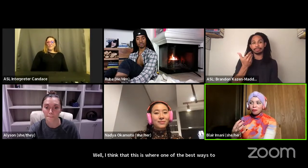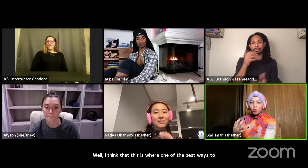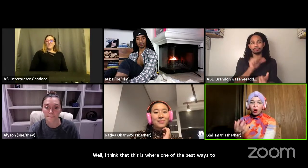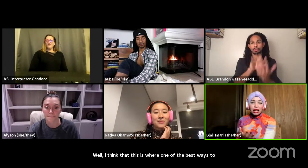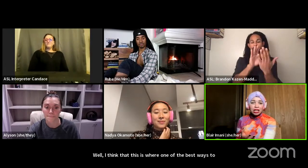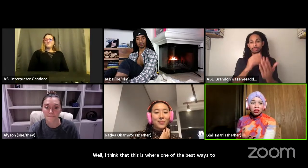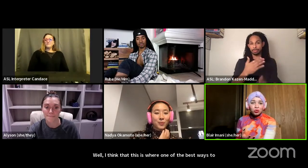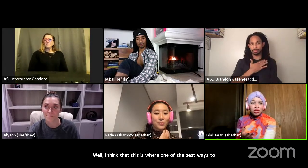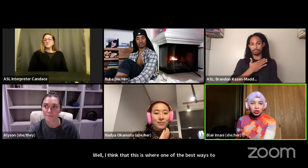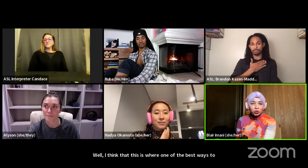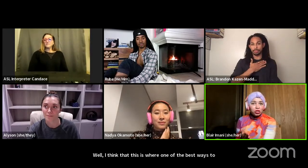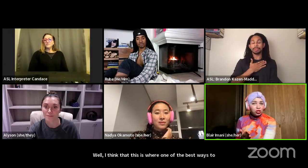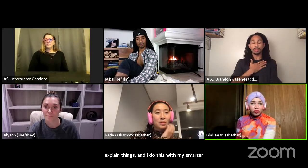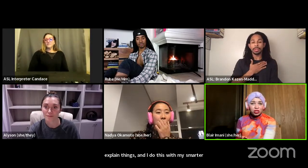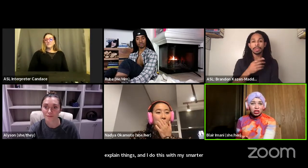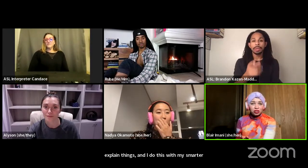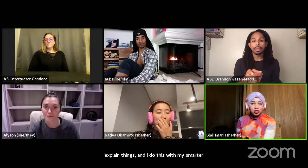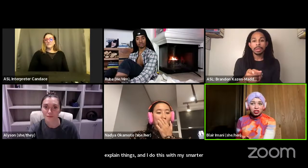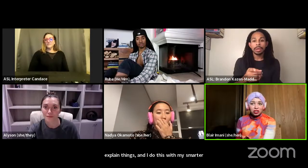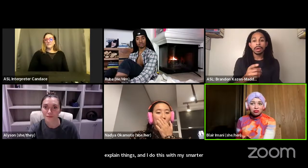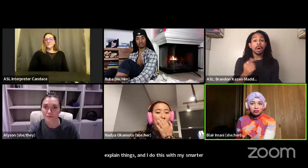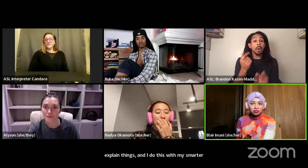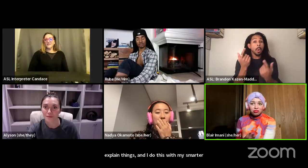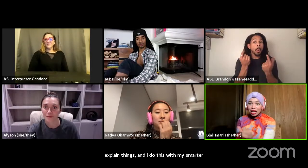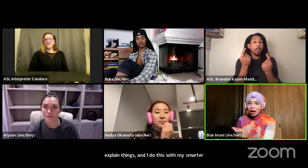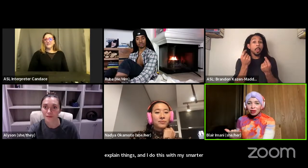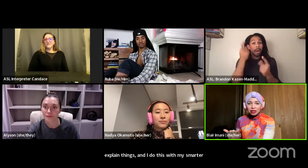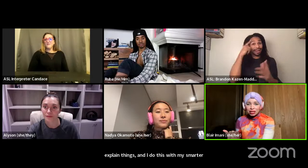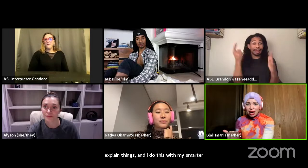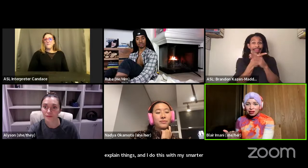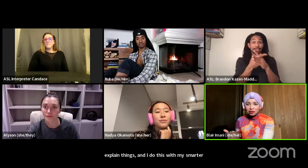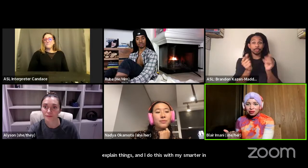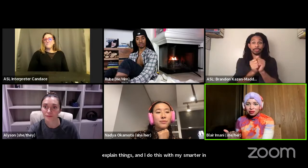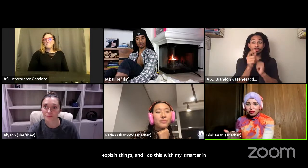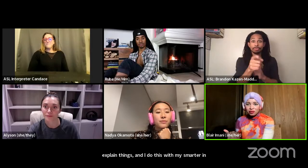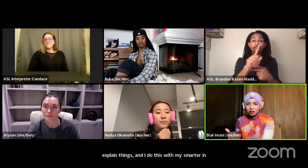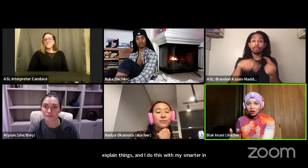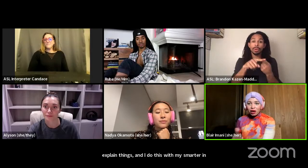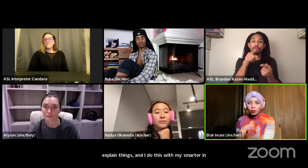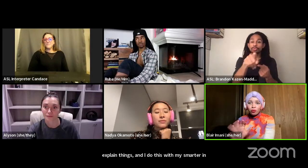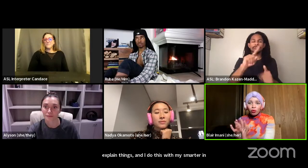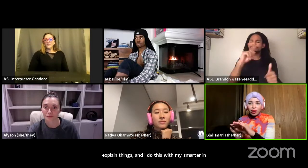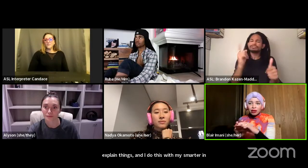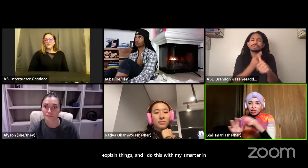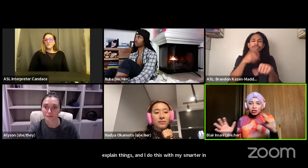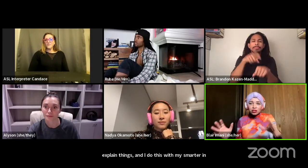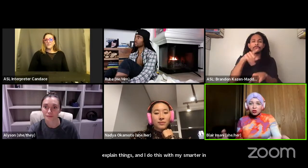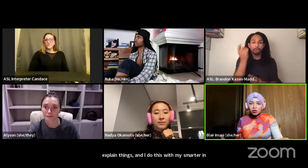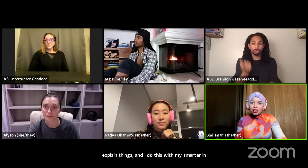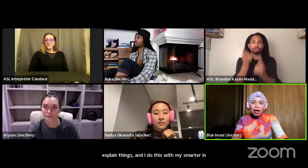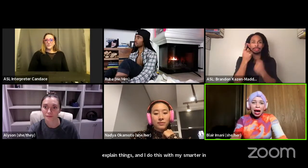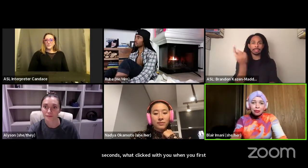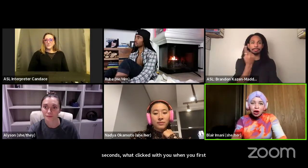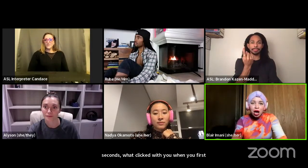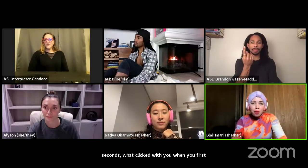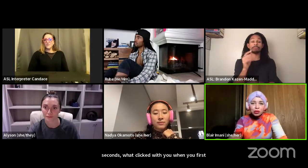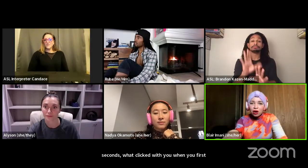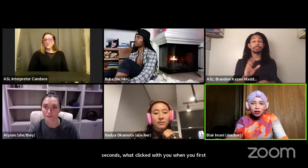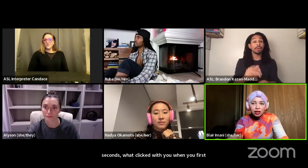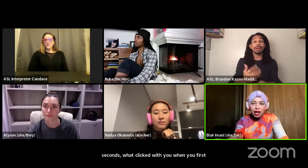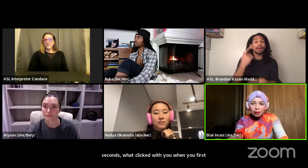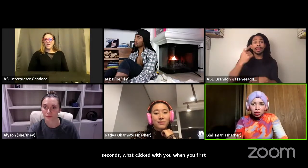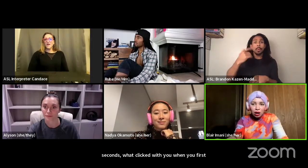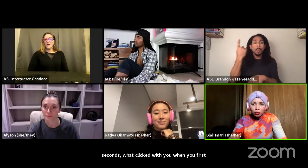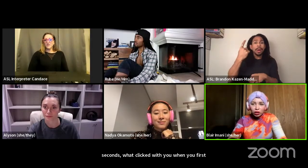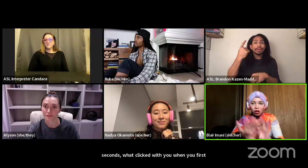Seconds, what clicked with you when you first understood it? Tap into that. At one point, none of us knew that a laptop